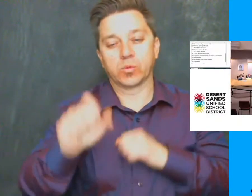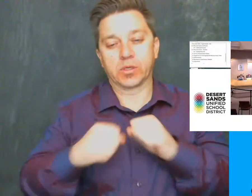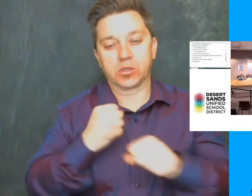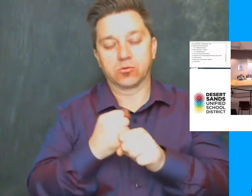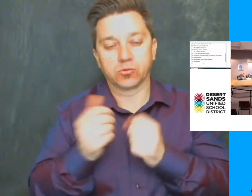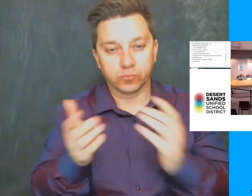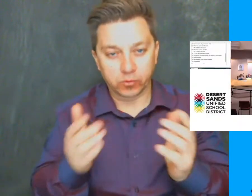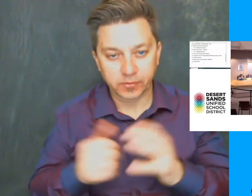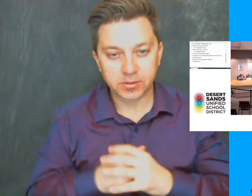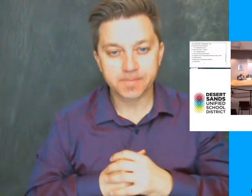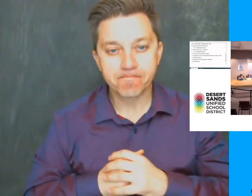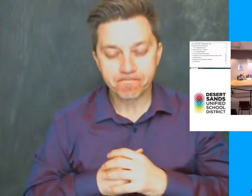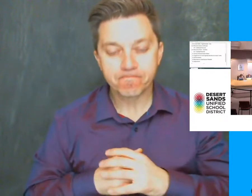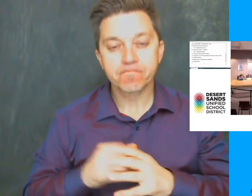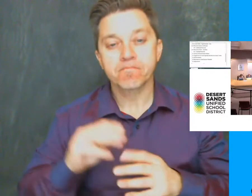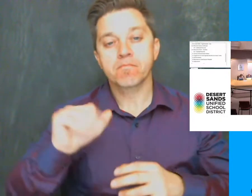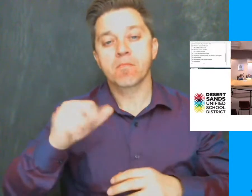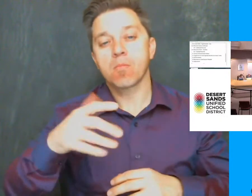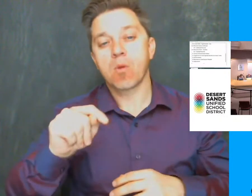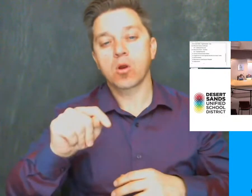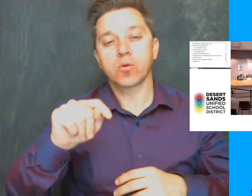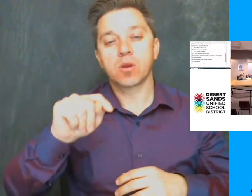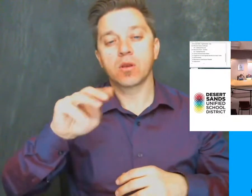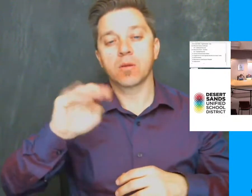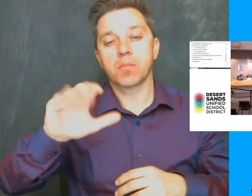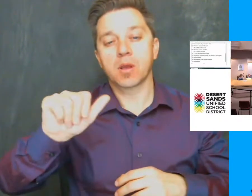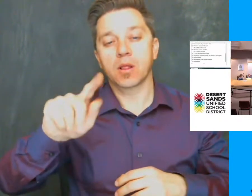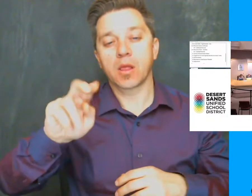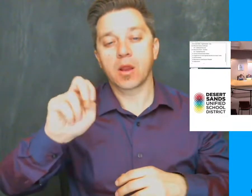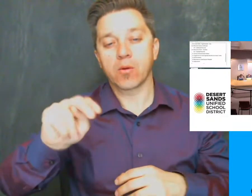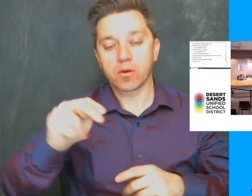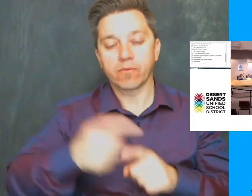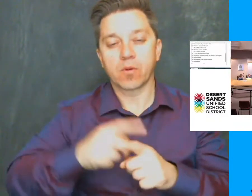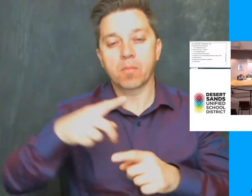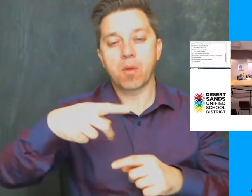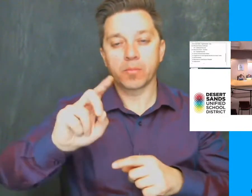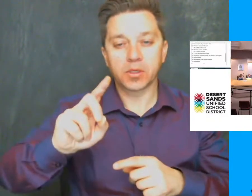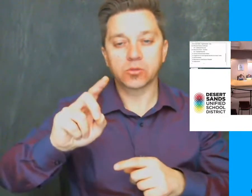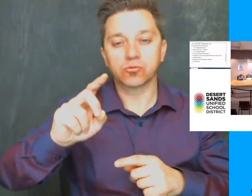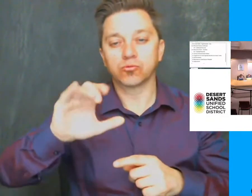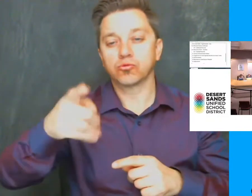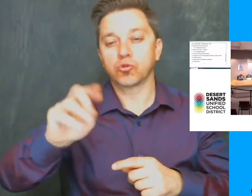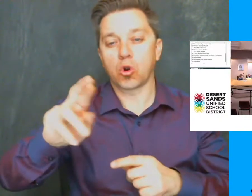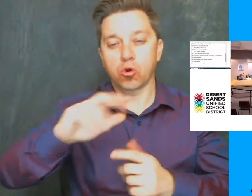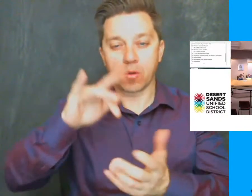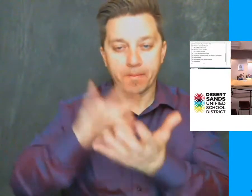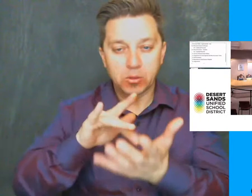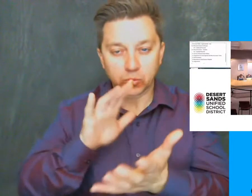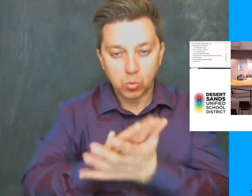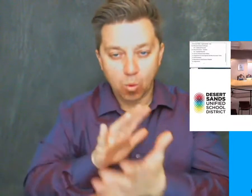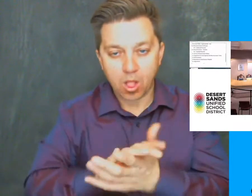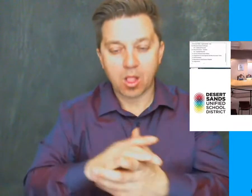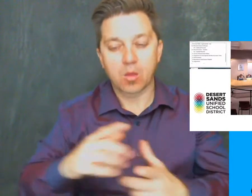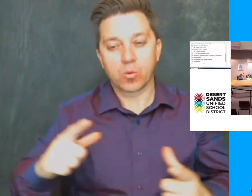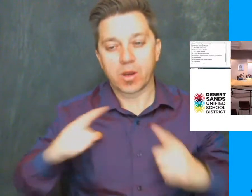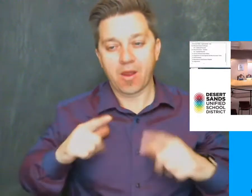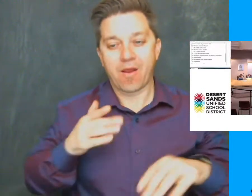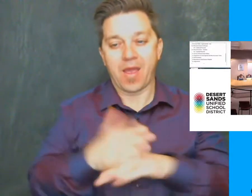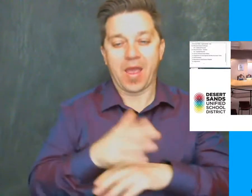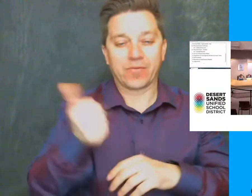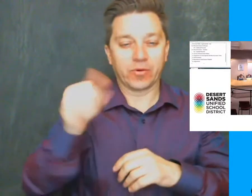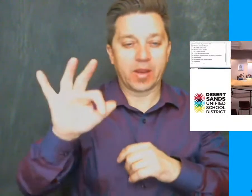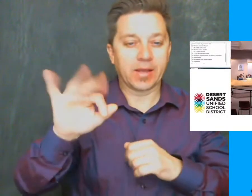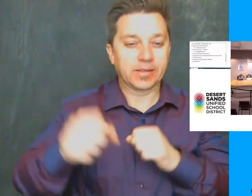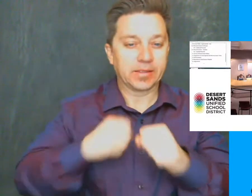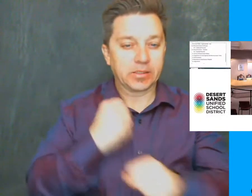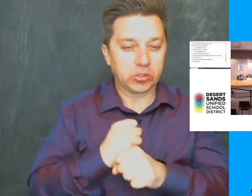service. Margaret McLaren from Palm Desert Charter Middle. She is retiring after 19